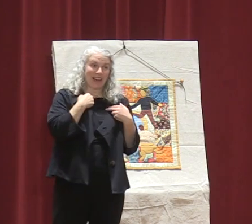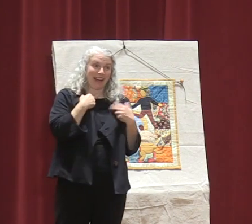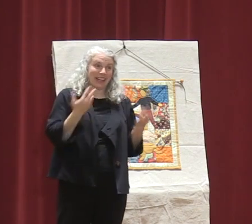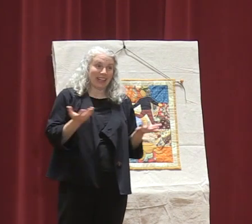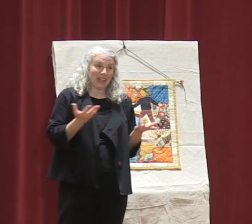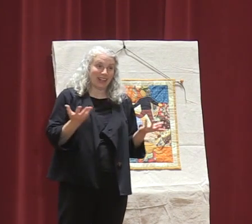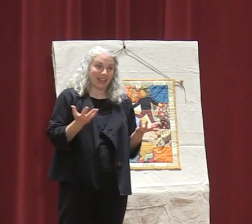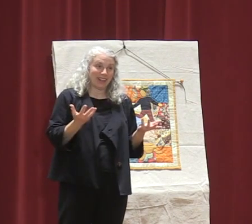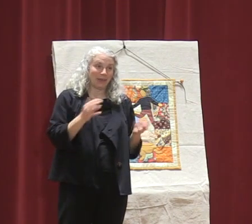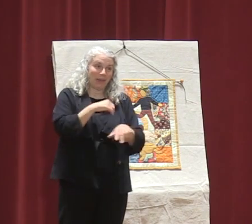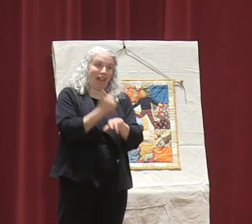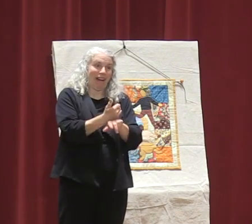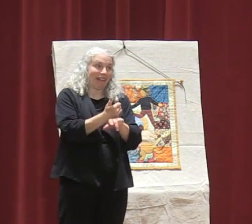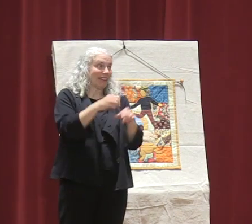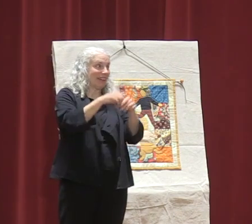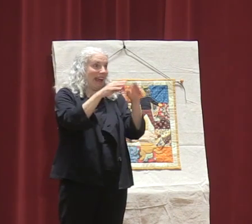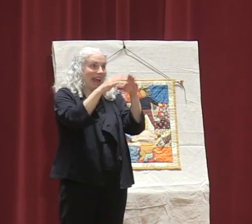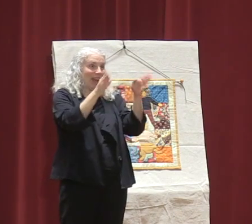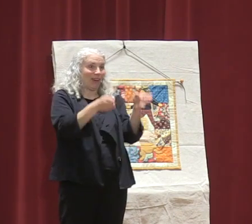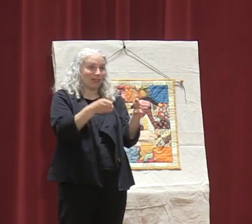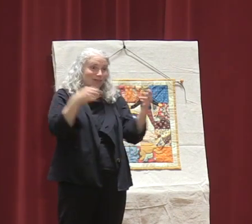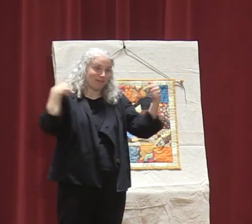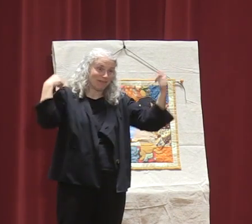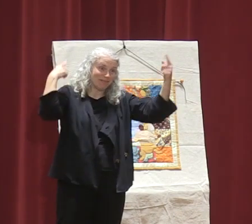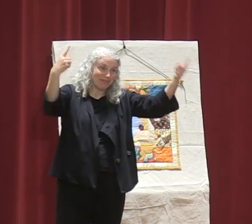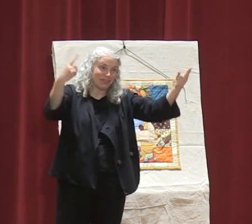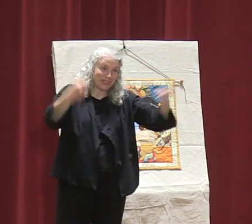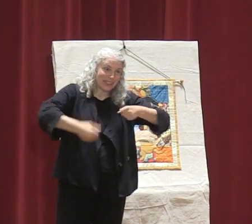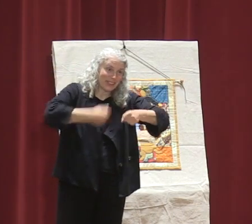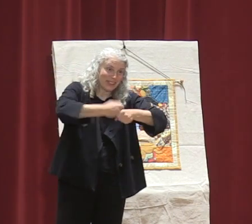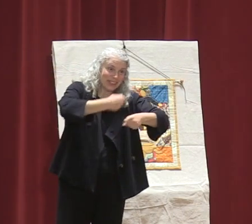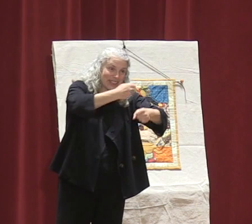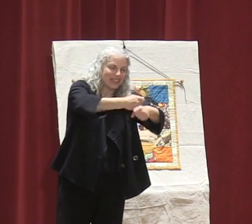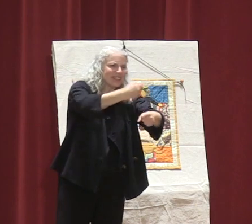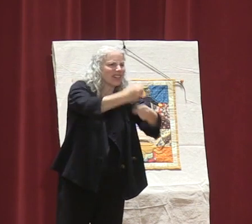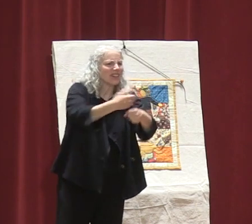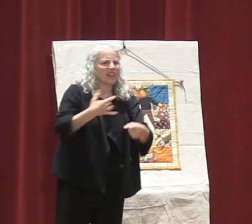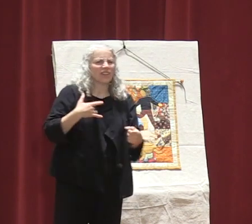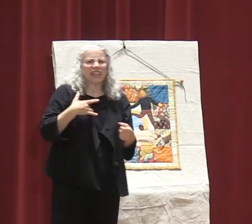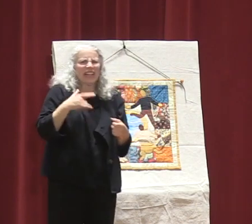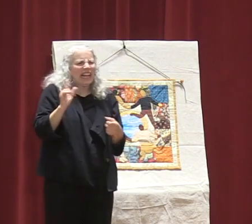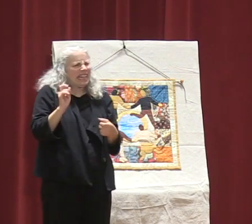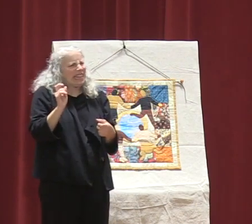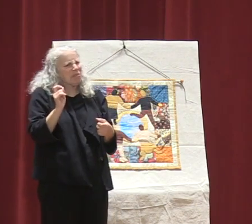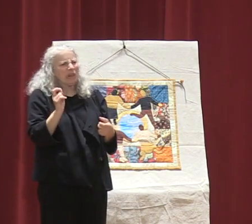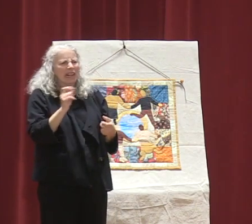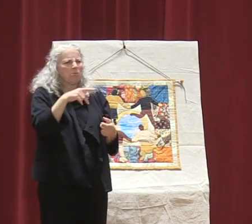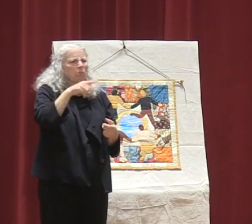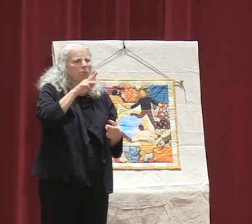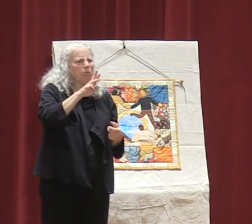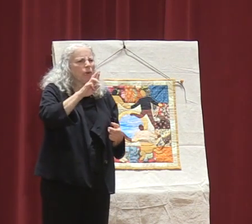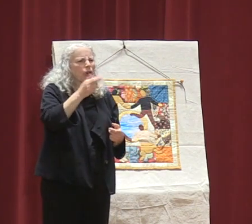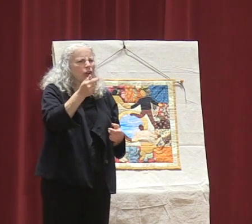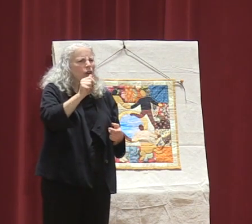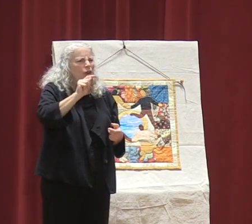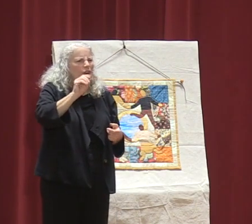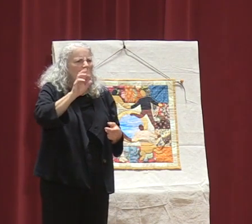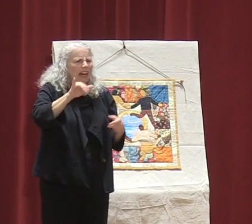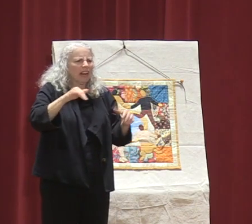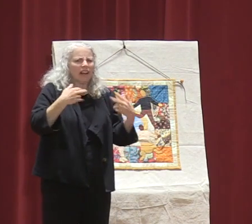So we've been locked here all of this time in a kind of a purgatory. But